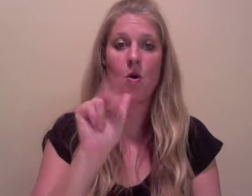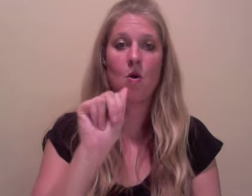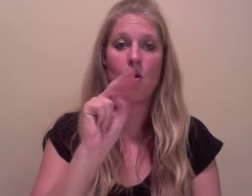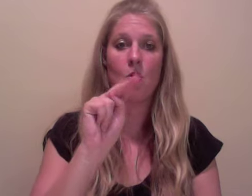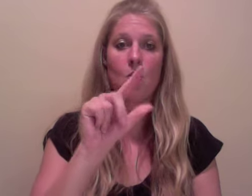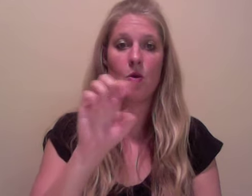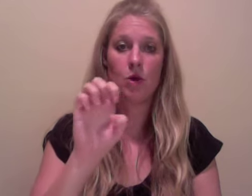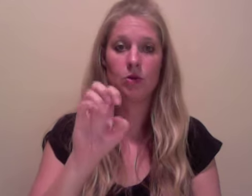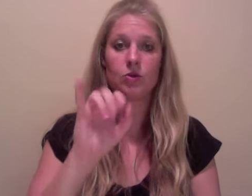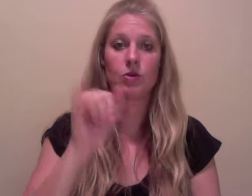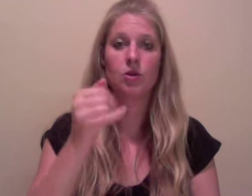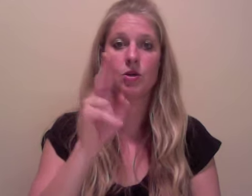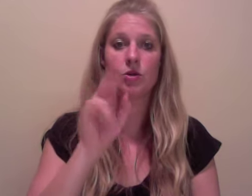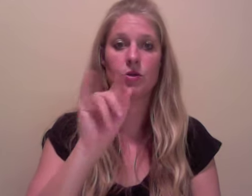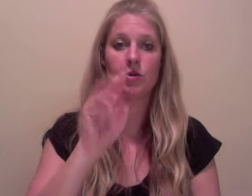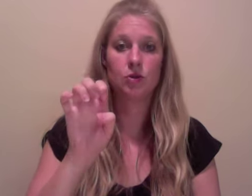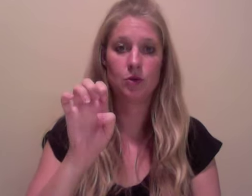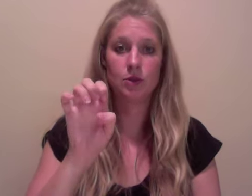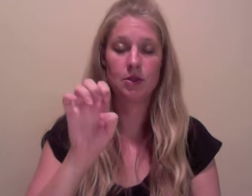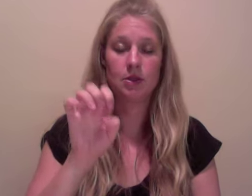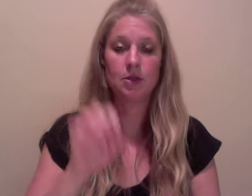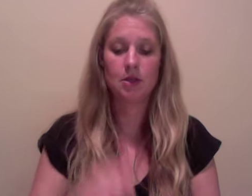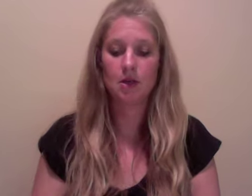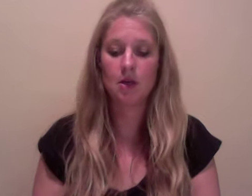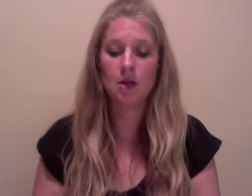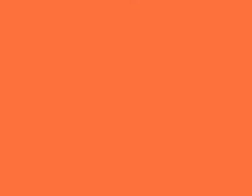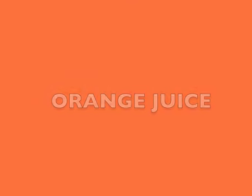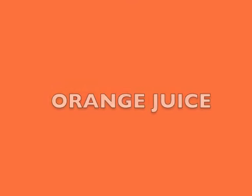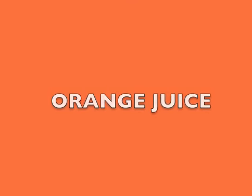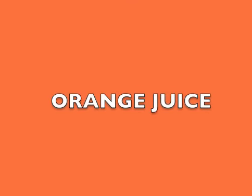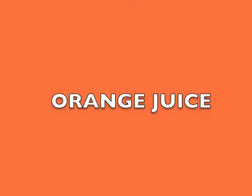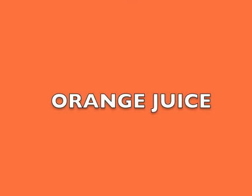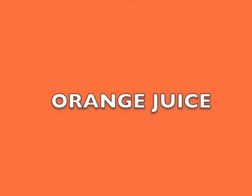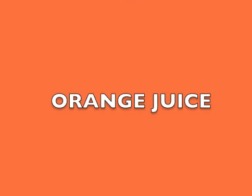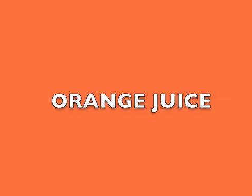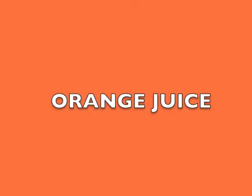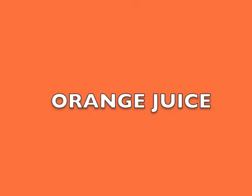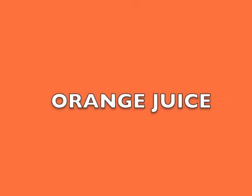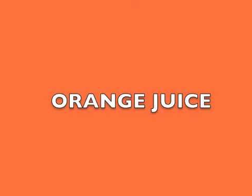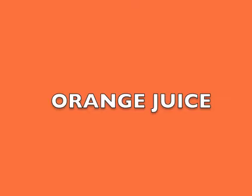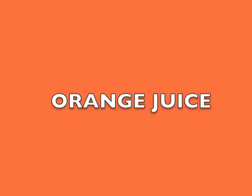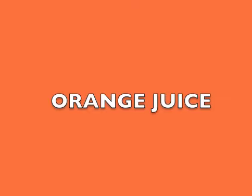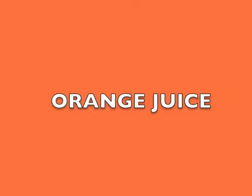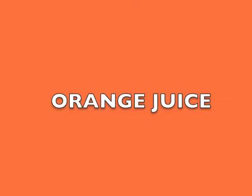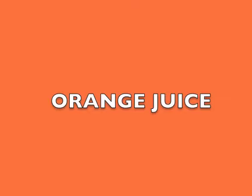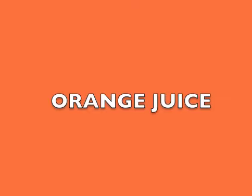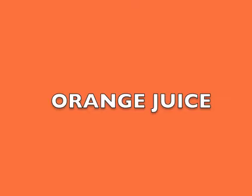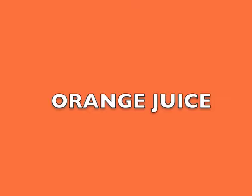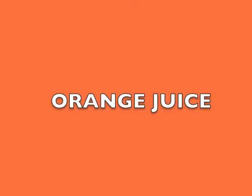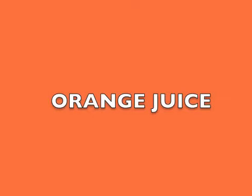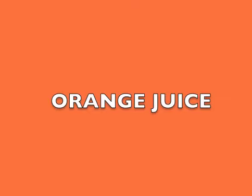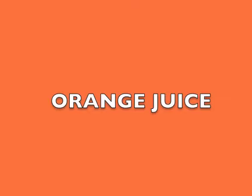3 is orange juice. Go ahead and sign right now, orange juice.